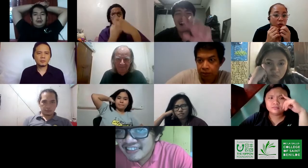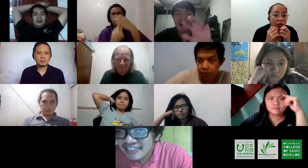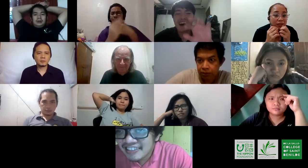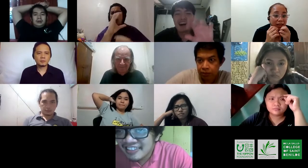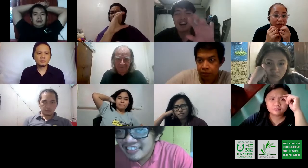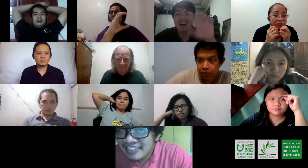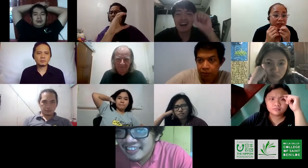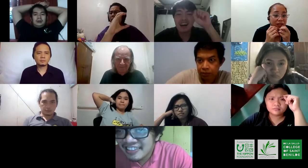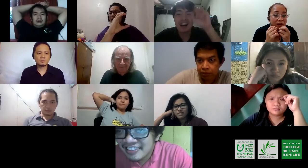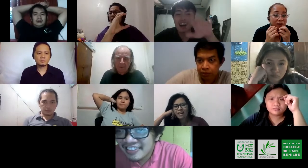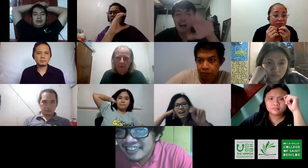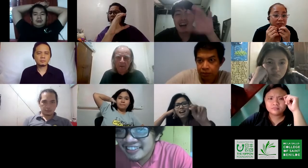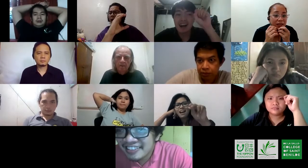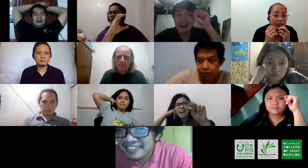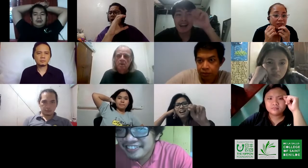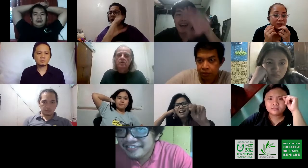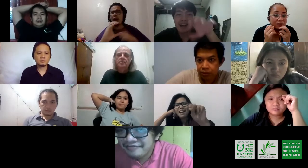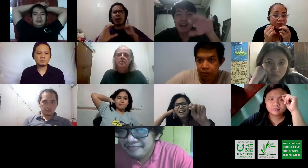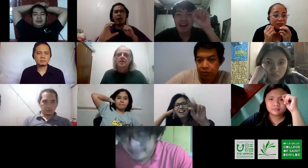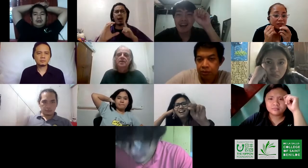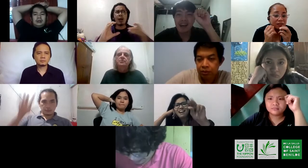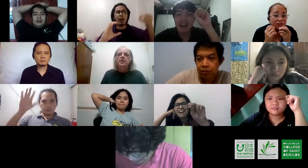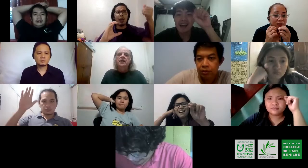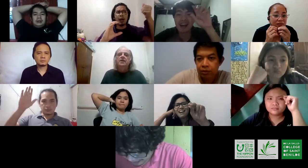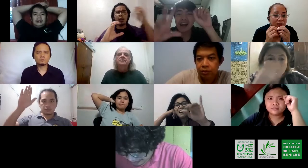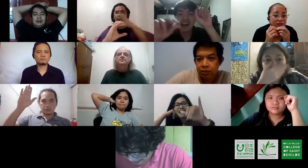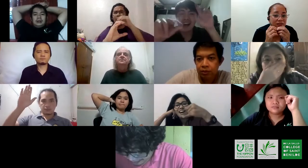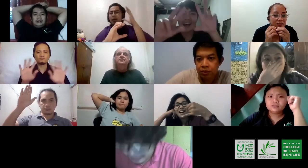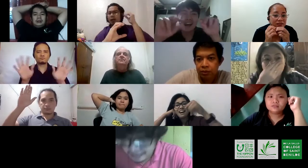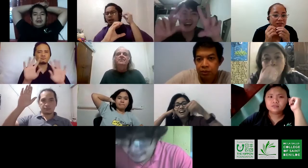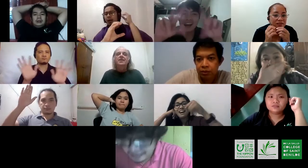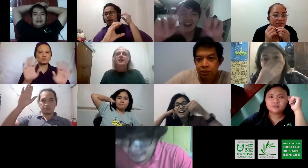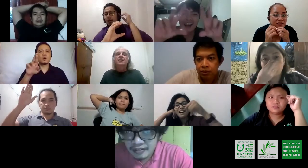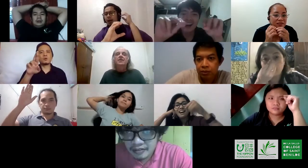there's only one deaf in there, right? No, that's Rennell Island.